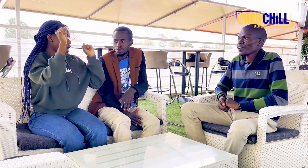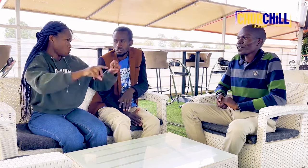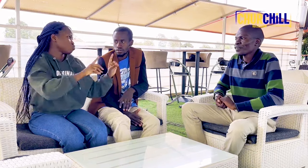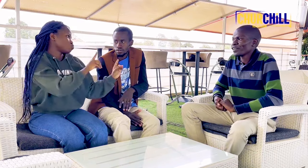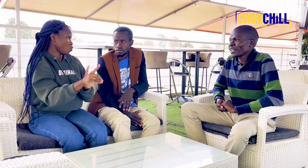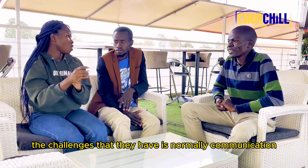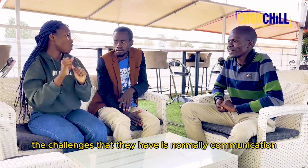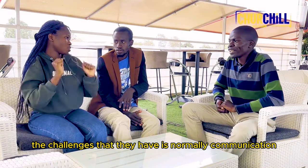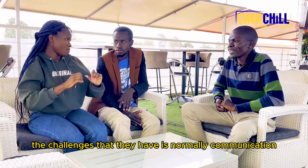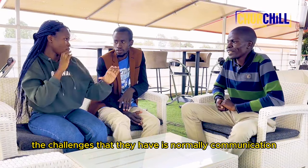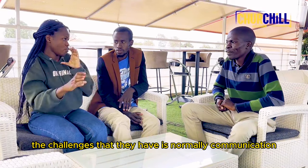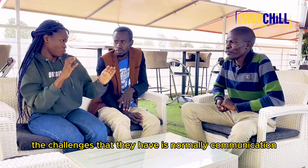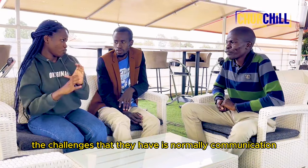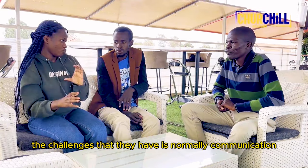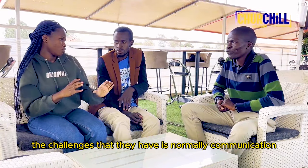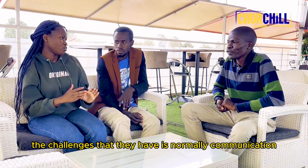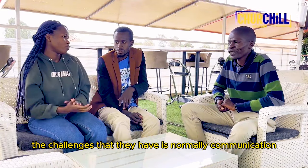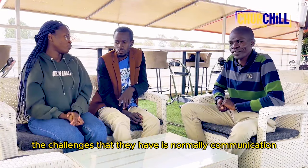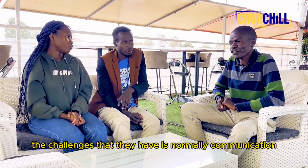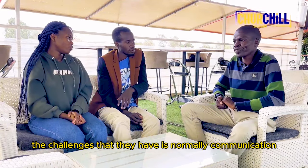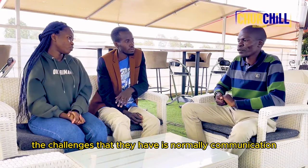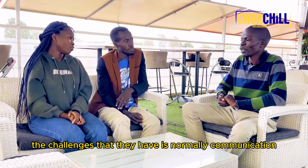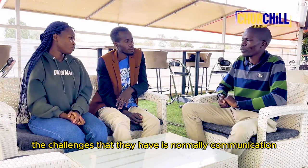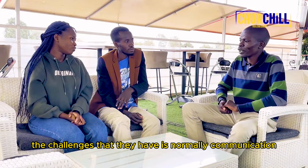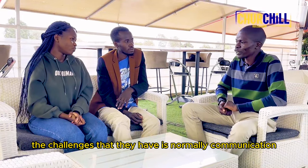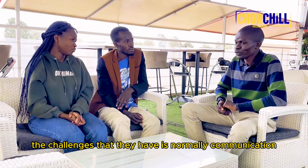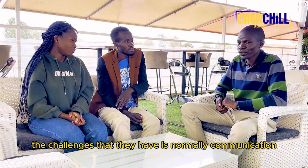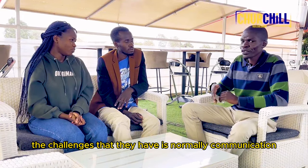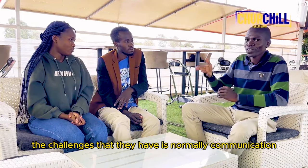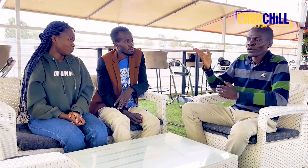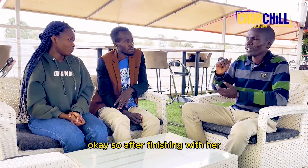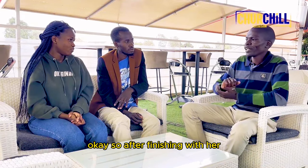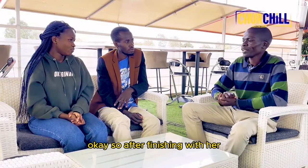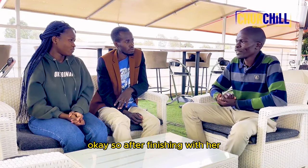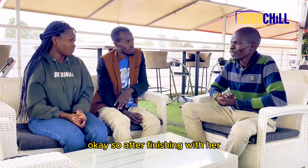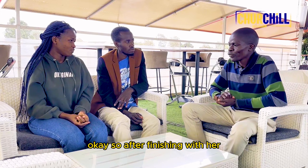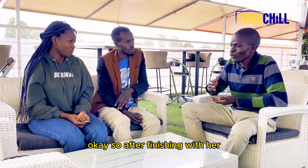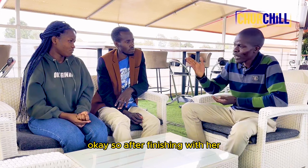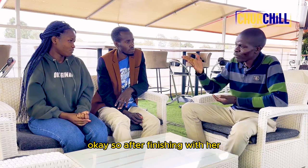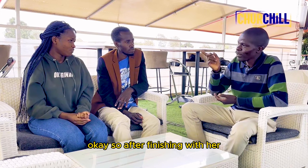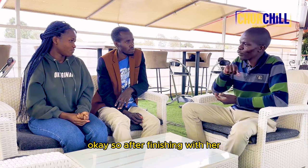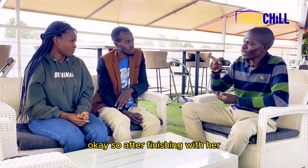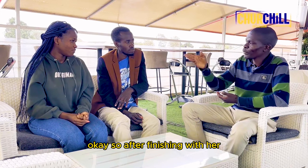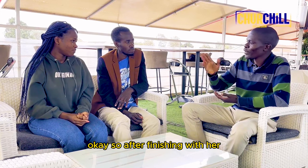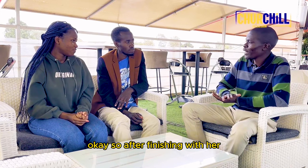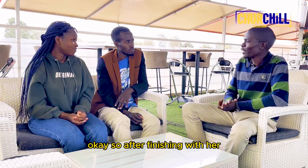The challenges that they have is normally communication. Okay. So, after finishing with her,